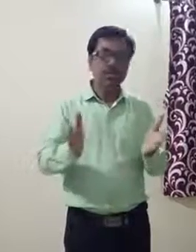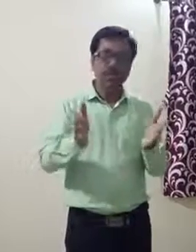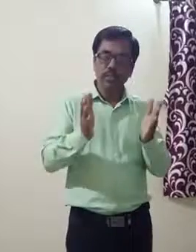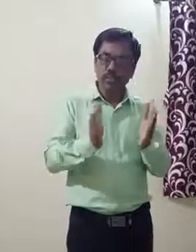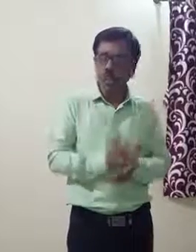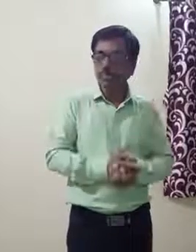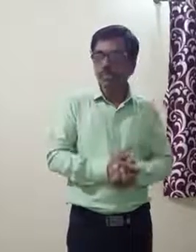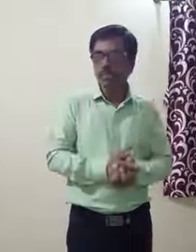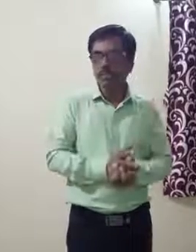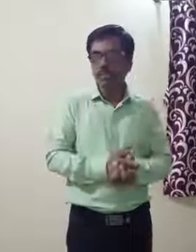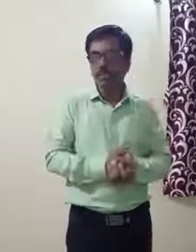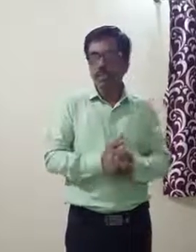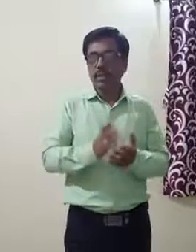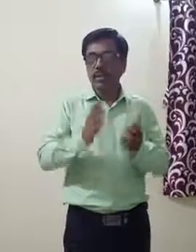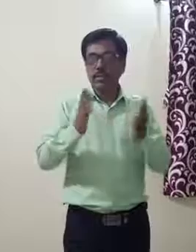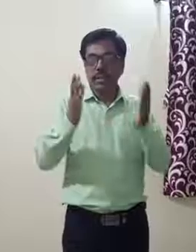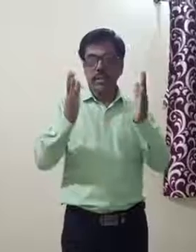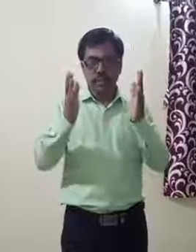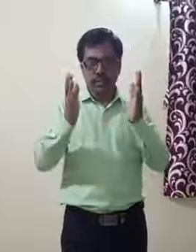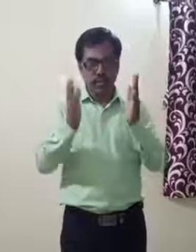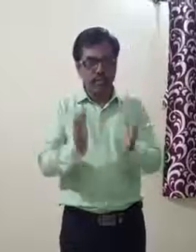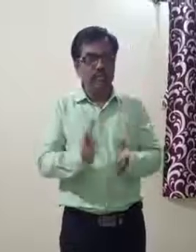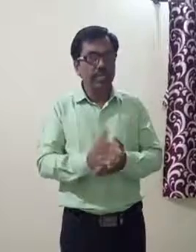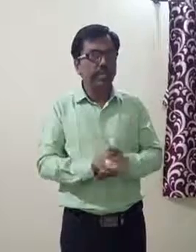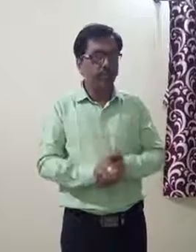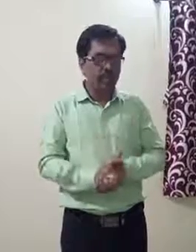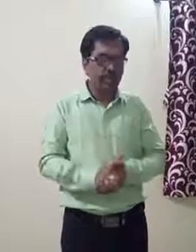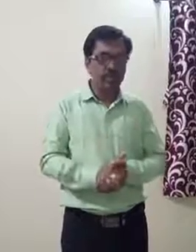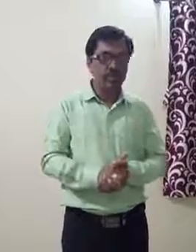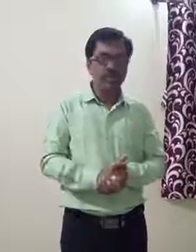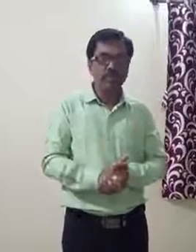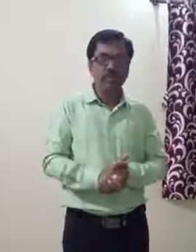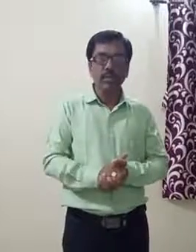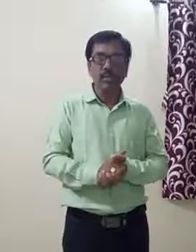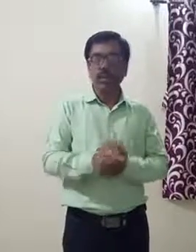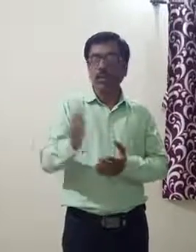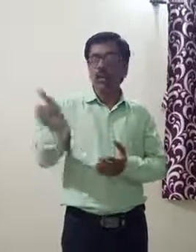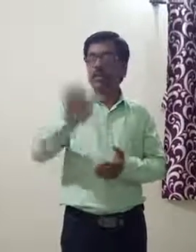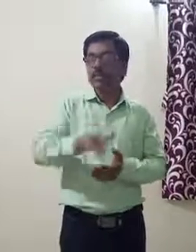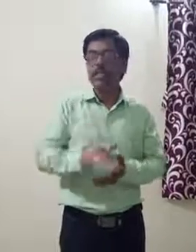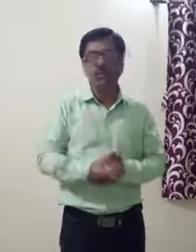new hymns. They commemorate the martyrs, all in the name of the